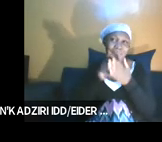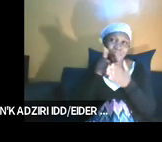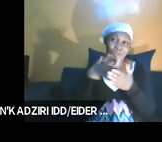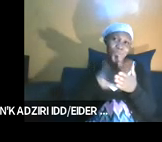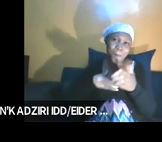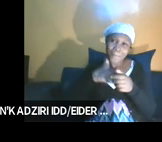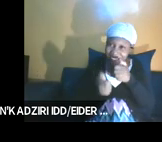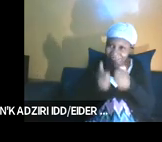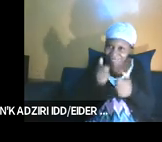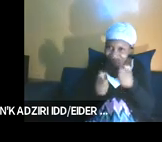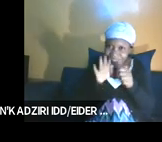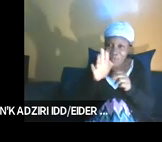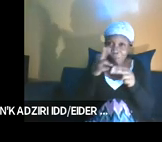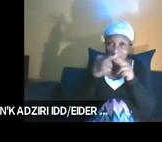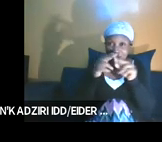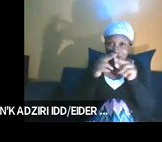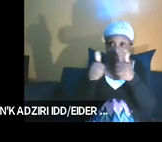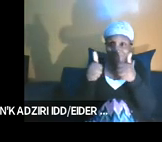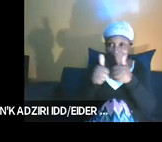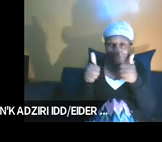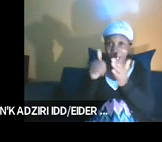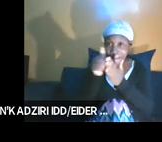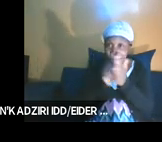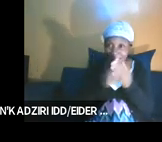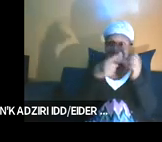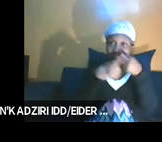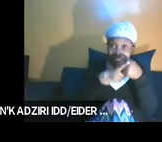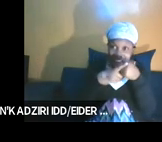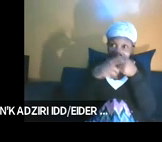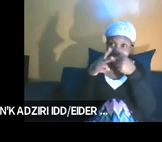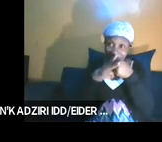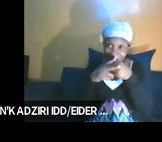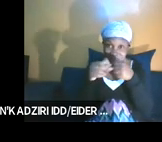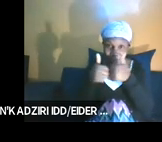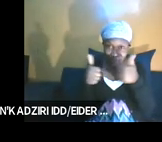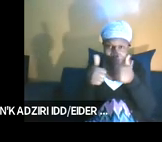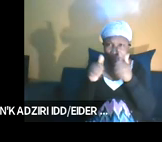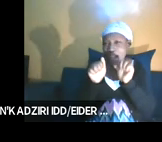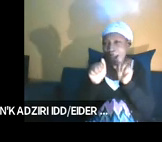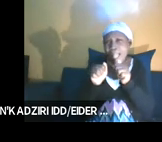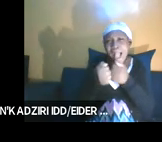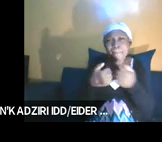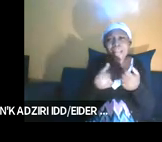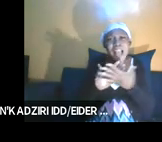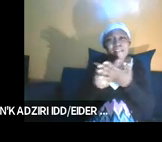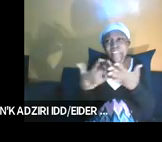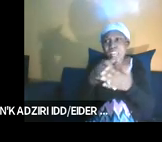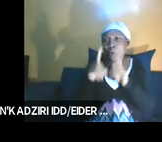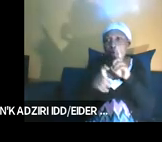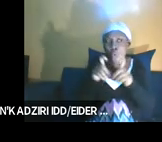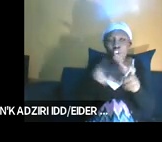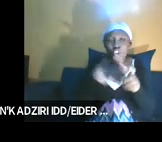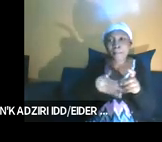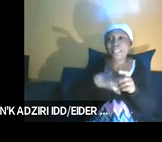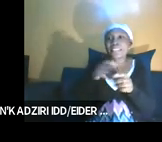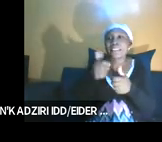speak on the roll call, page 6 to 7. If you have any question, type it on the Zoom chat. We will be there. There's